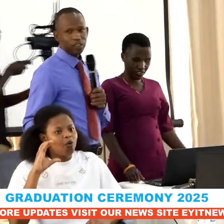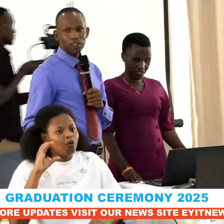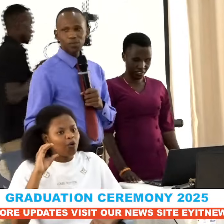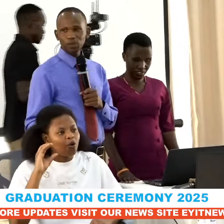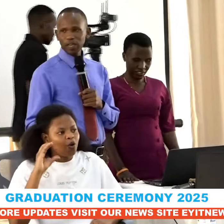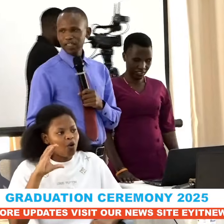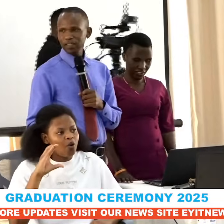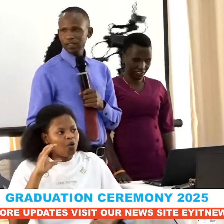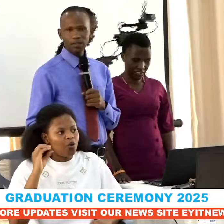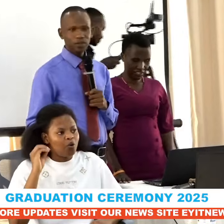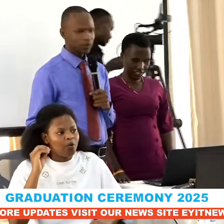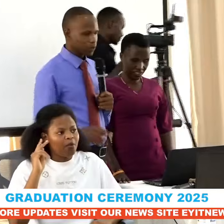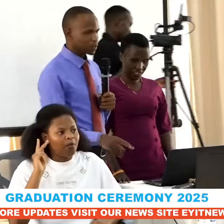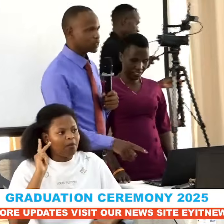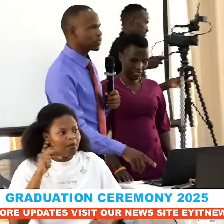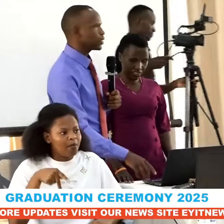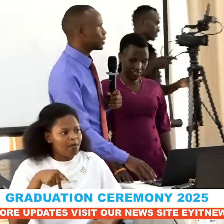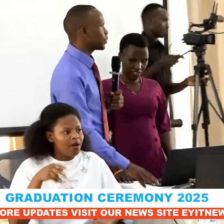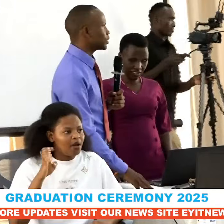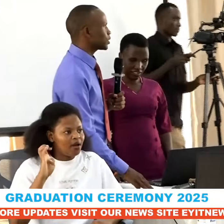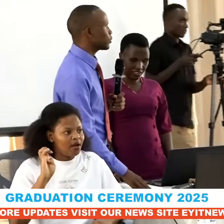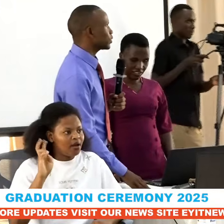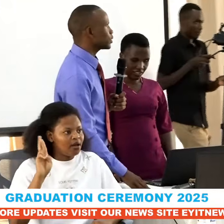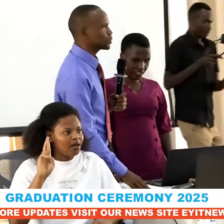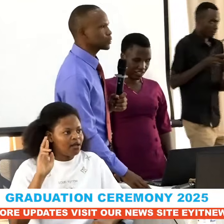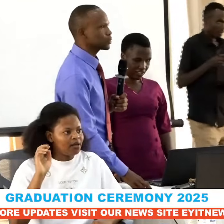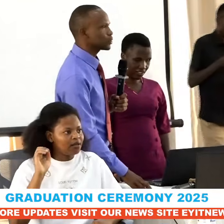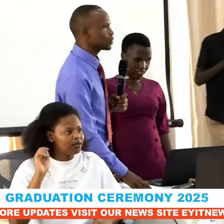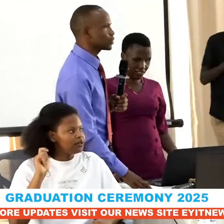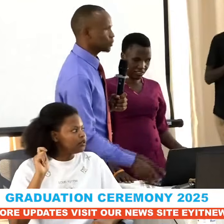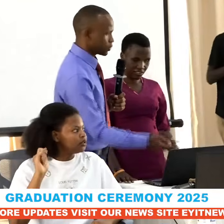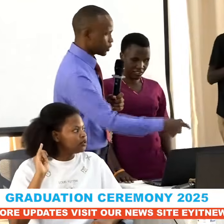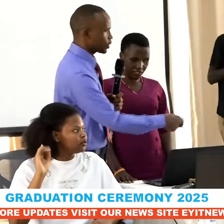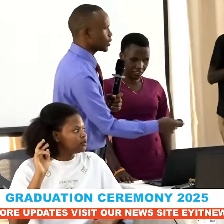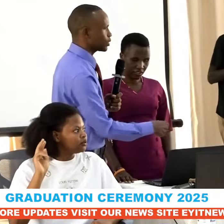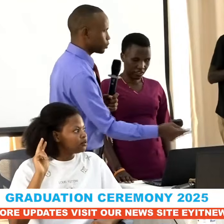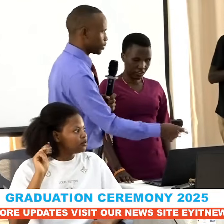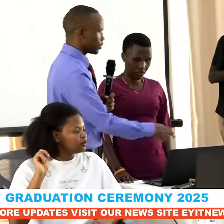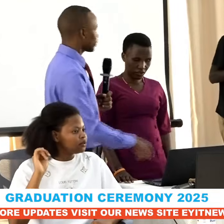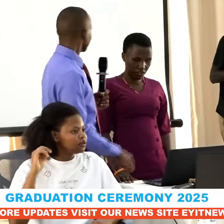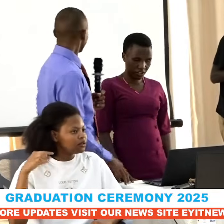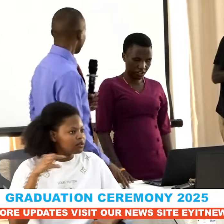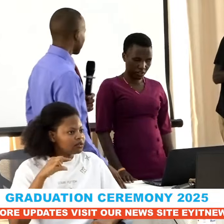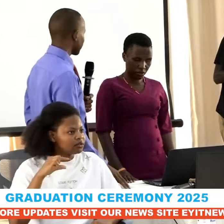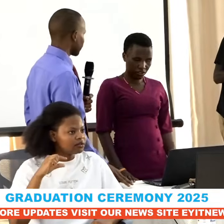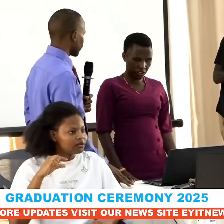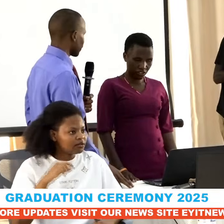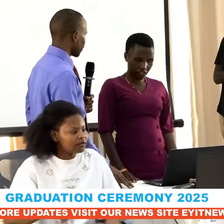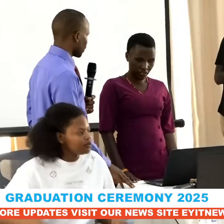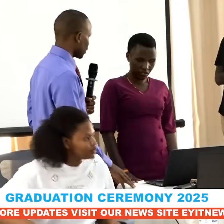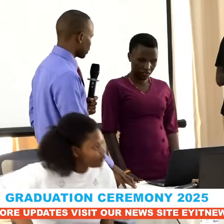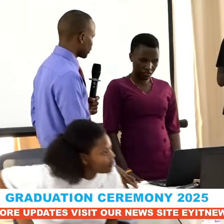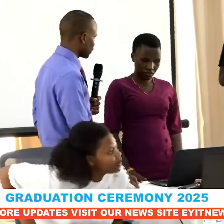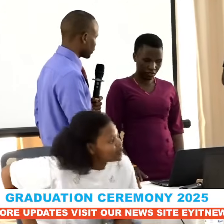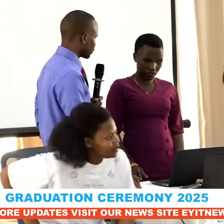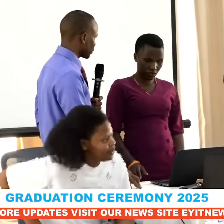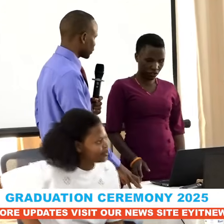and she's blind. Who was seated here? Where is Nabon? You come and help her.